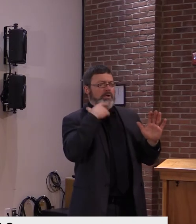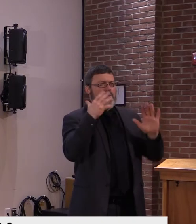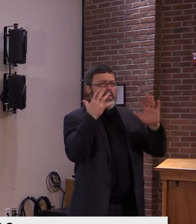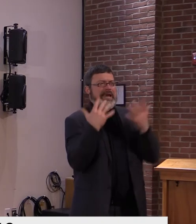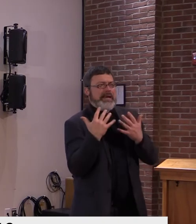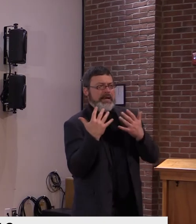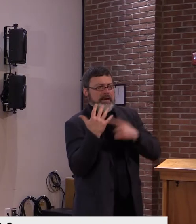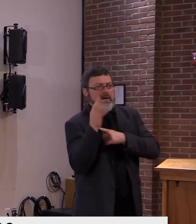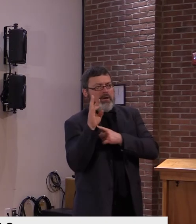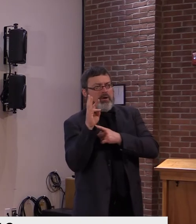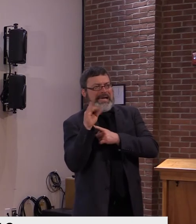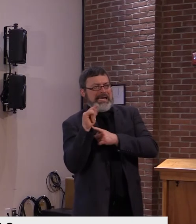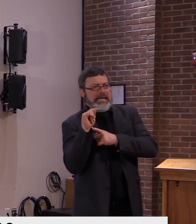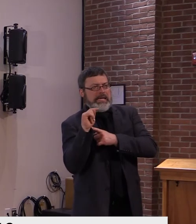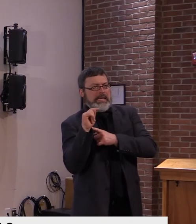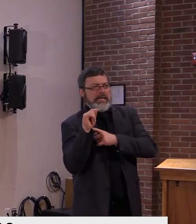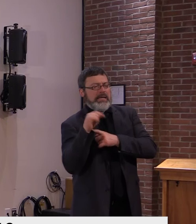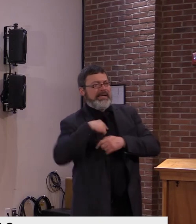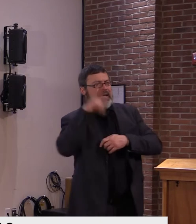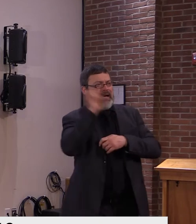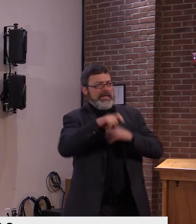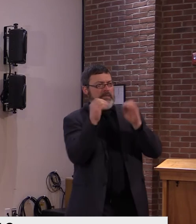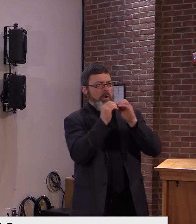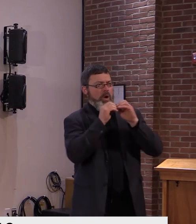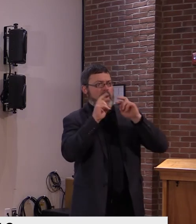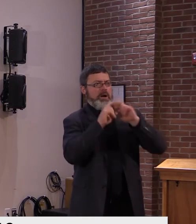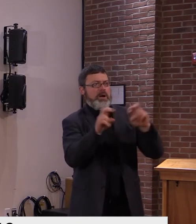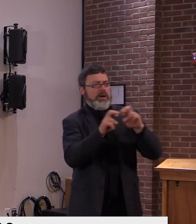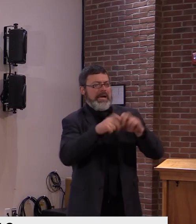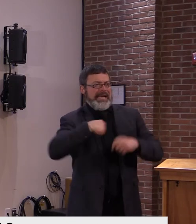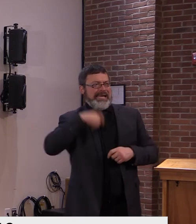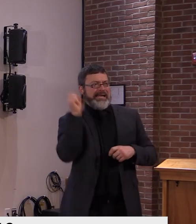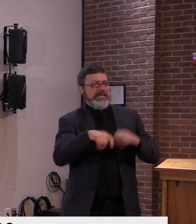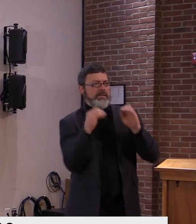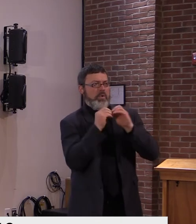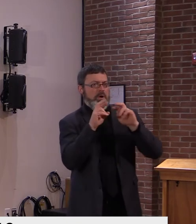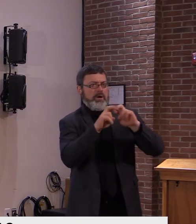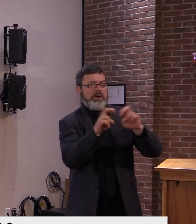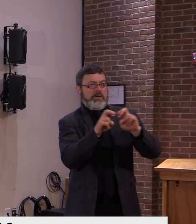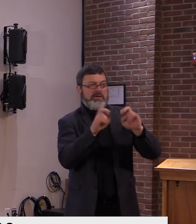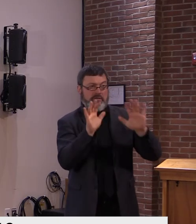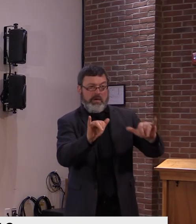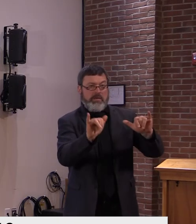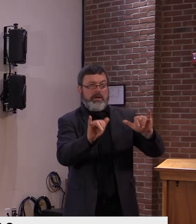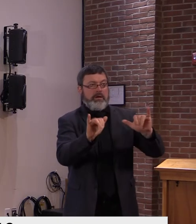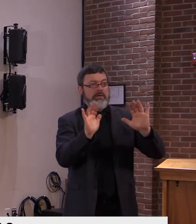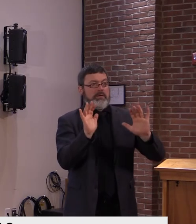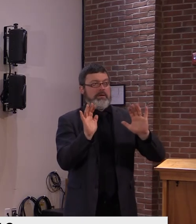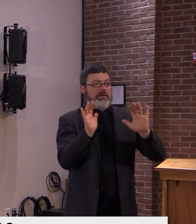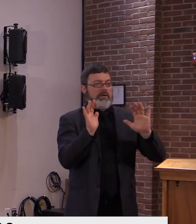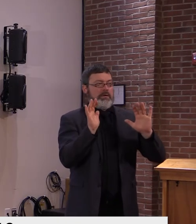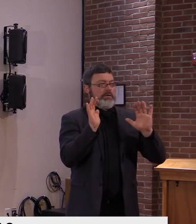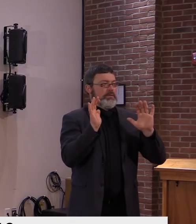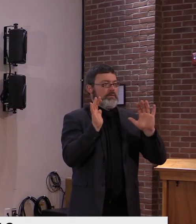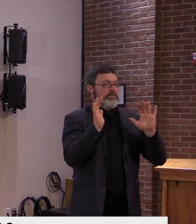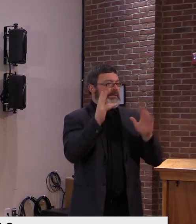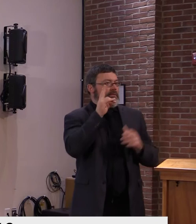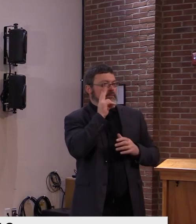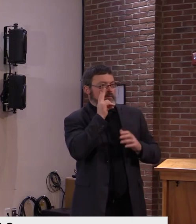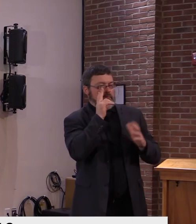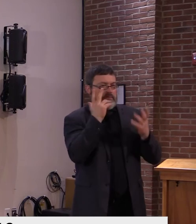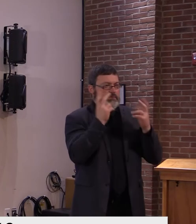important discussion about how we should respond as Vermonters and as a Vermont clinical